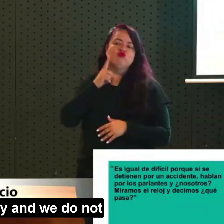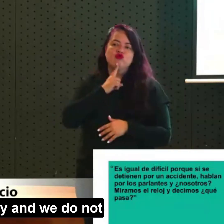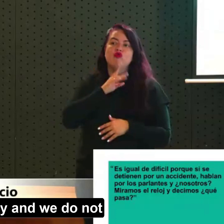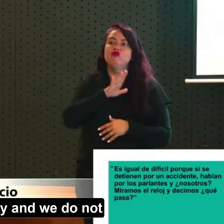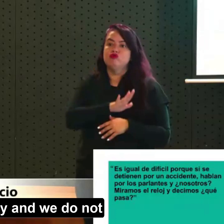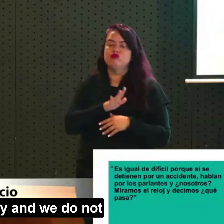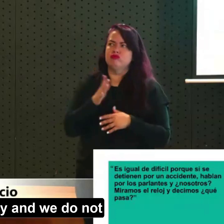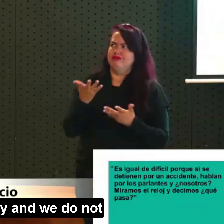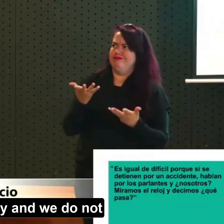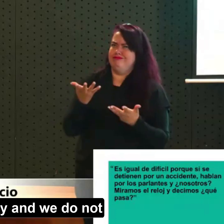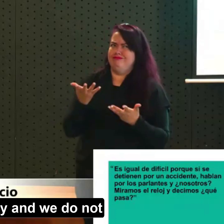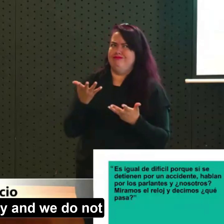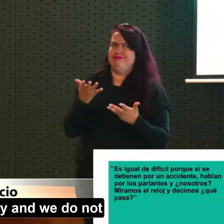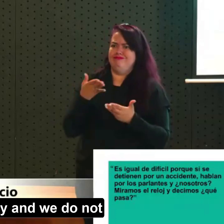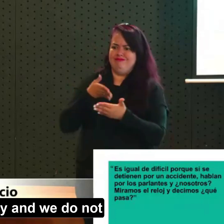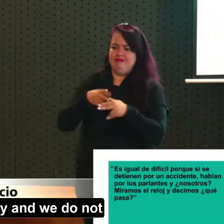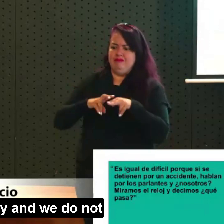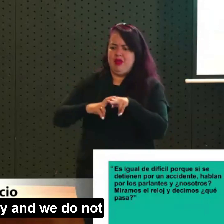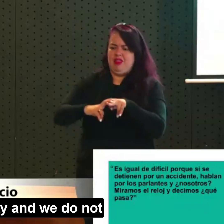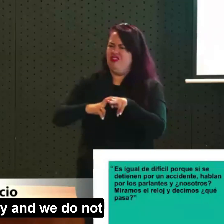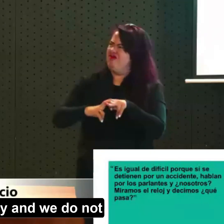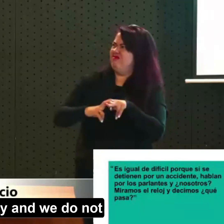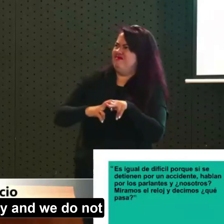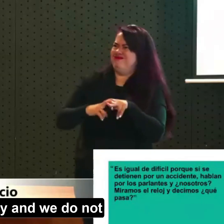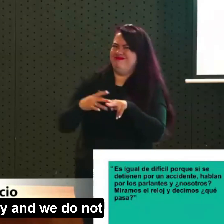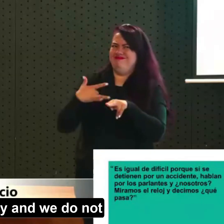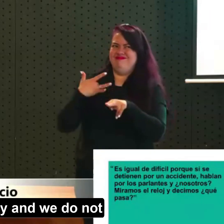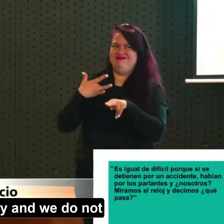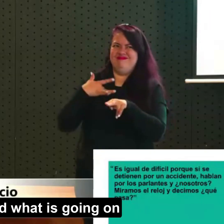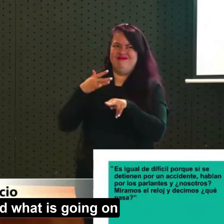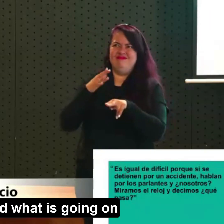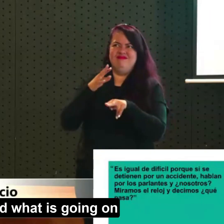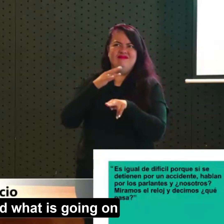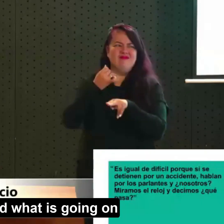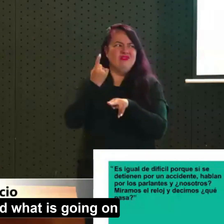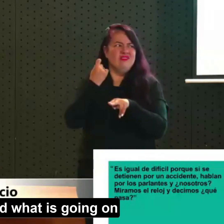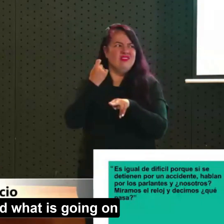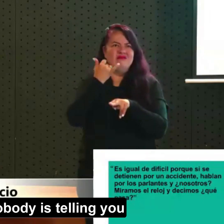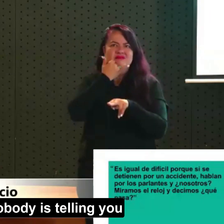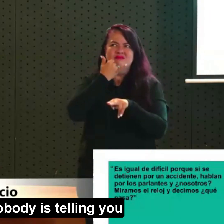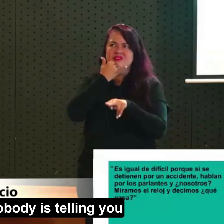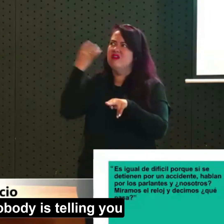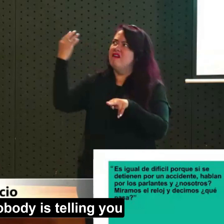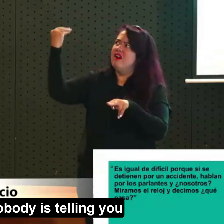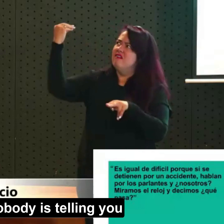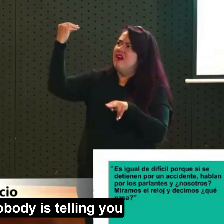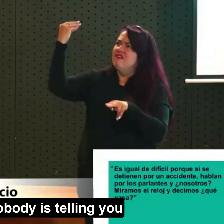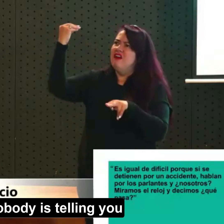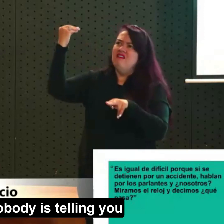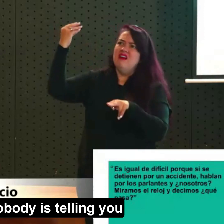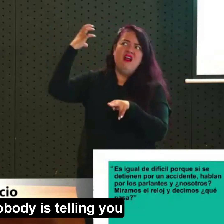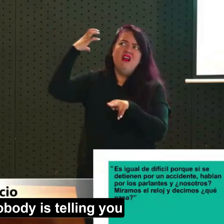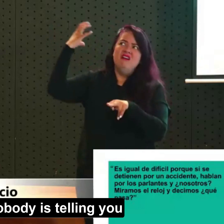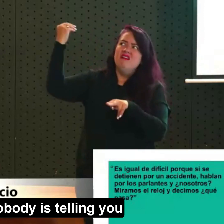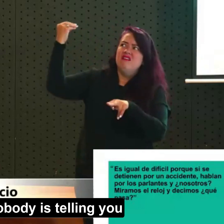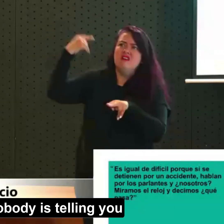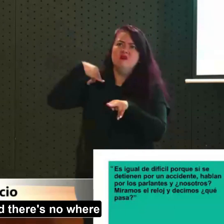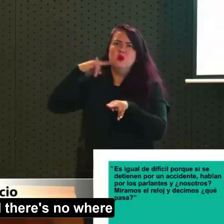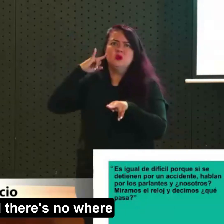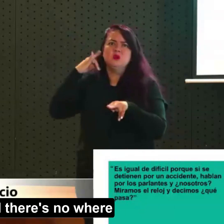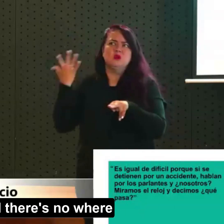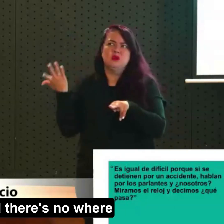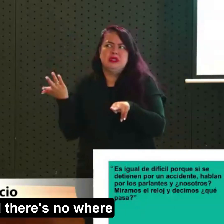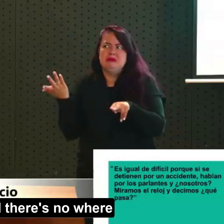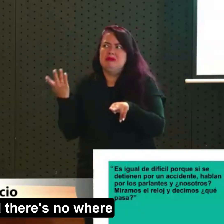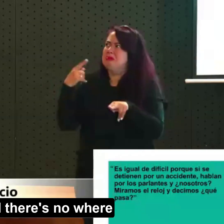audition disability, and they say, we do not understand what is going on because nobody is telling